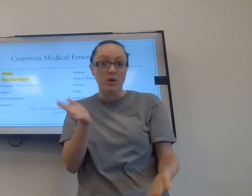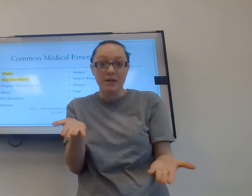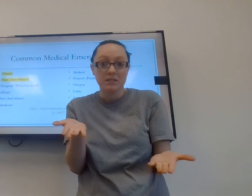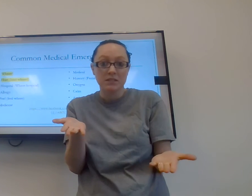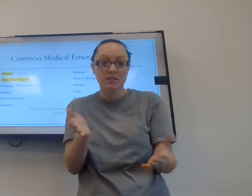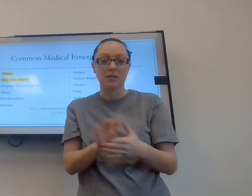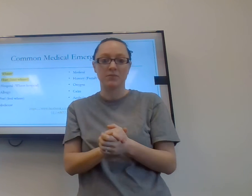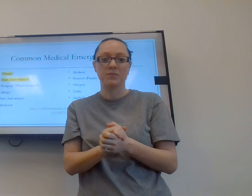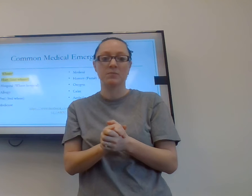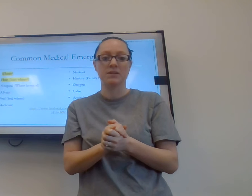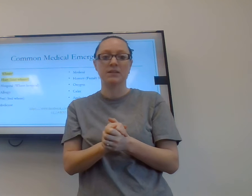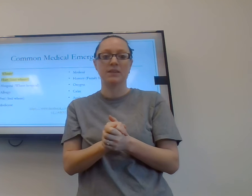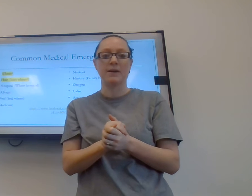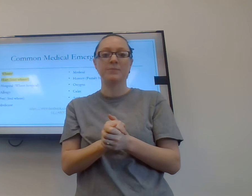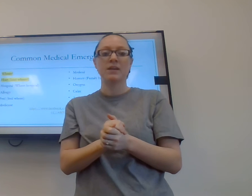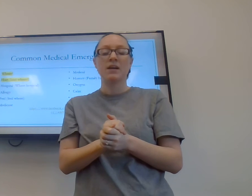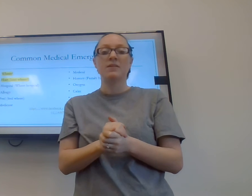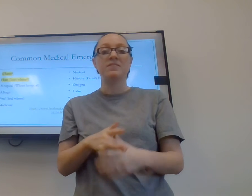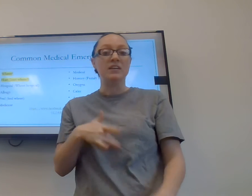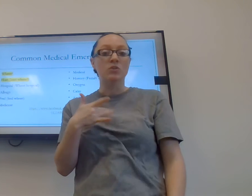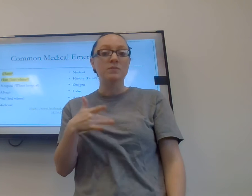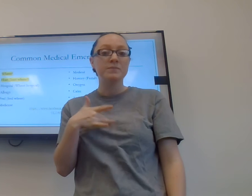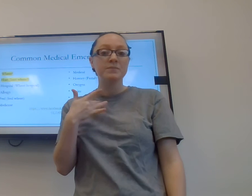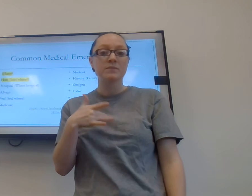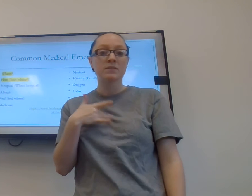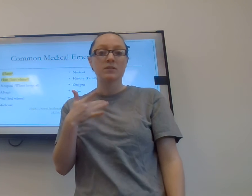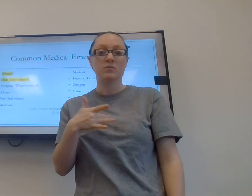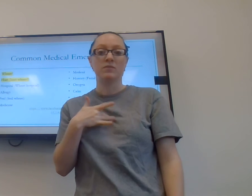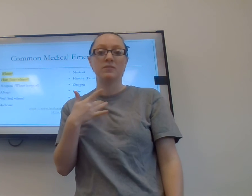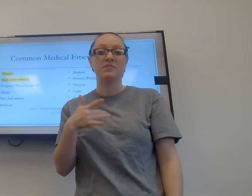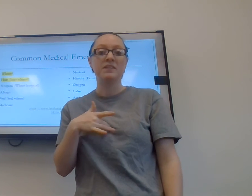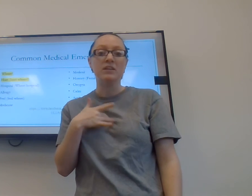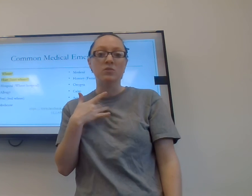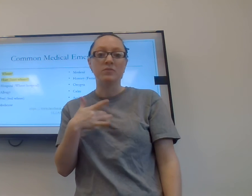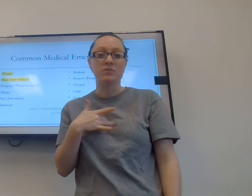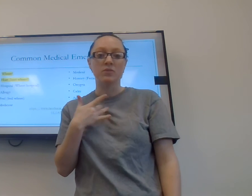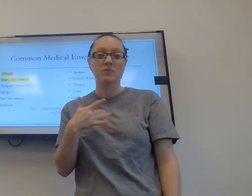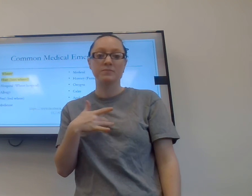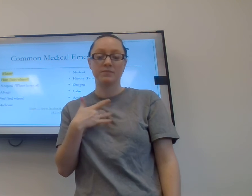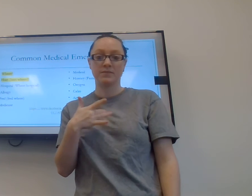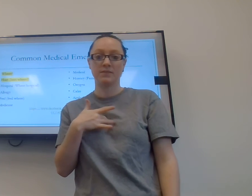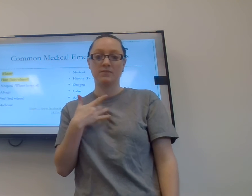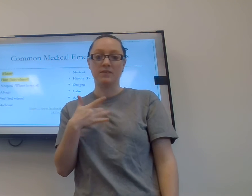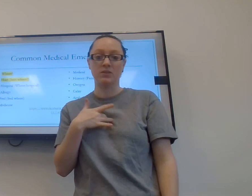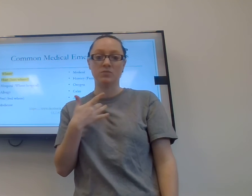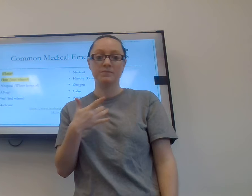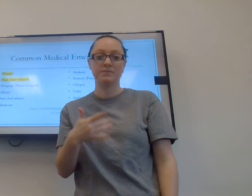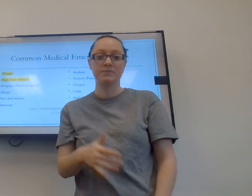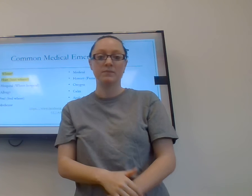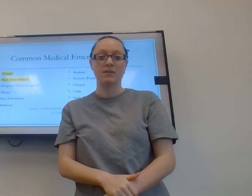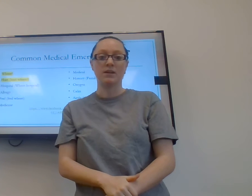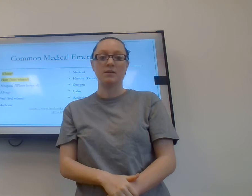what? Something like that. Feel. We've done feel before. Feel. So